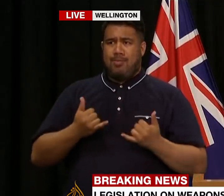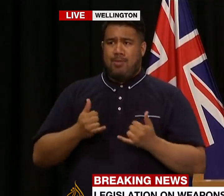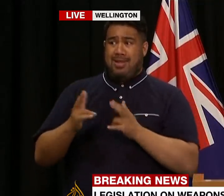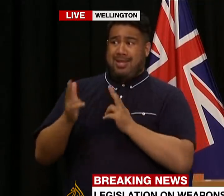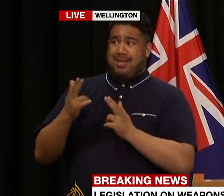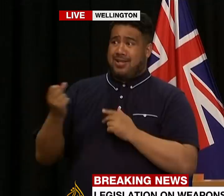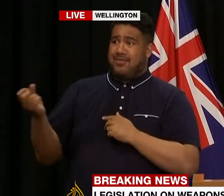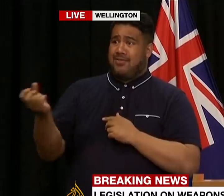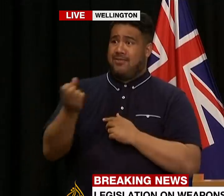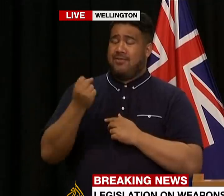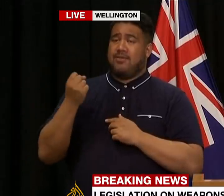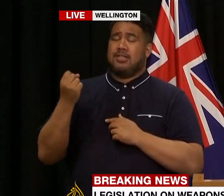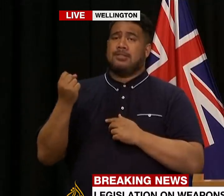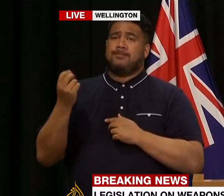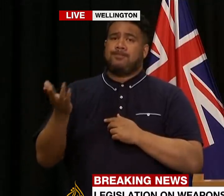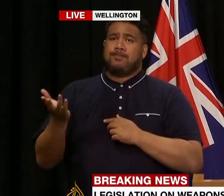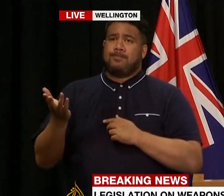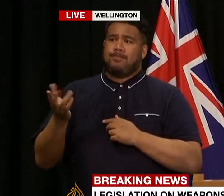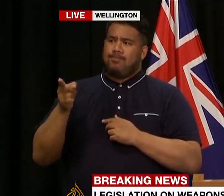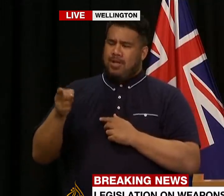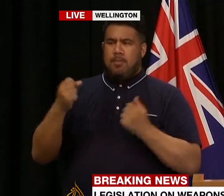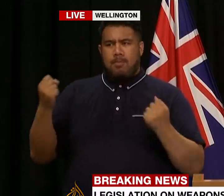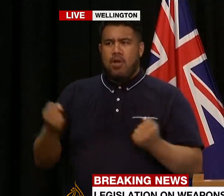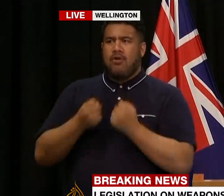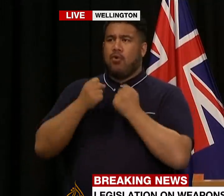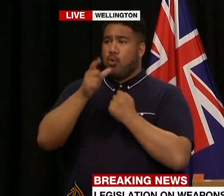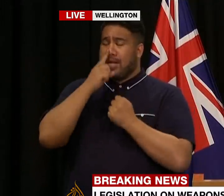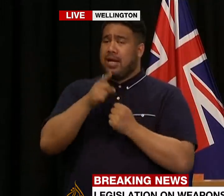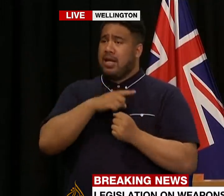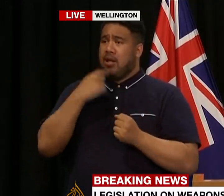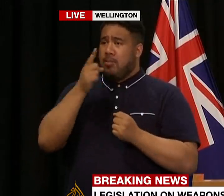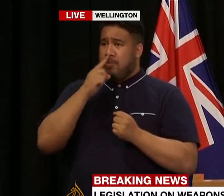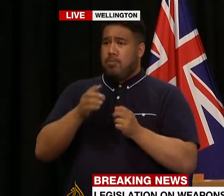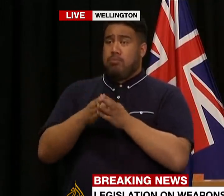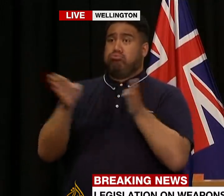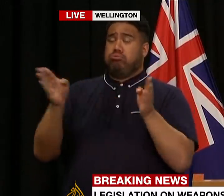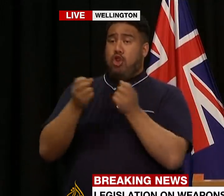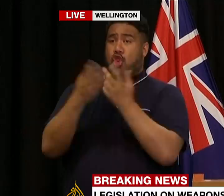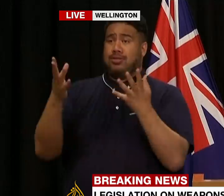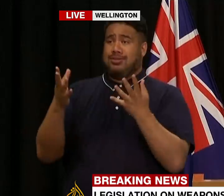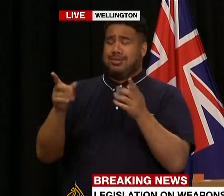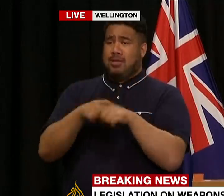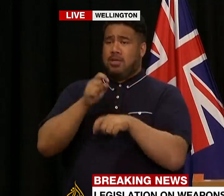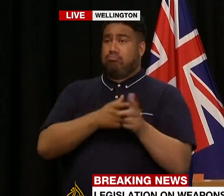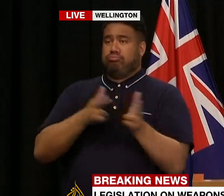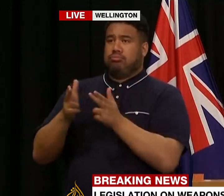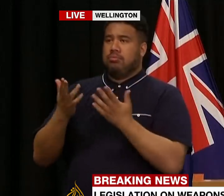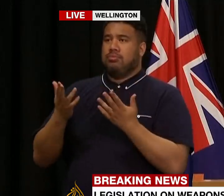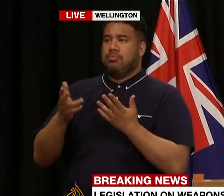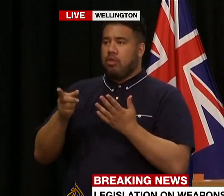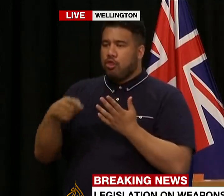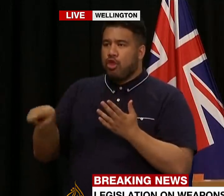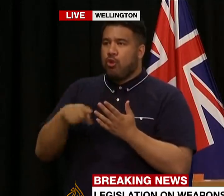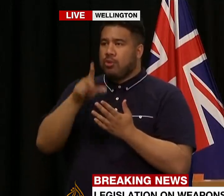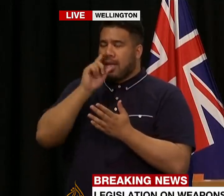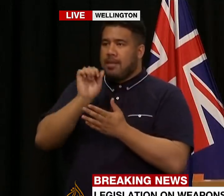guns, which have the power to kill en masse, are able to be legally purchased